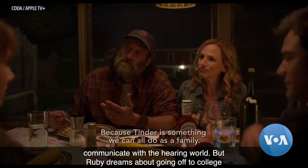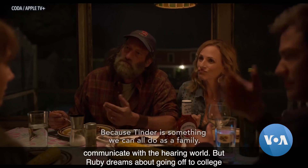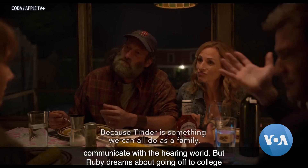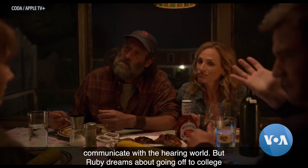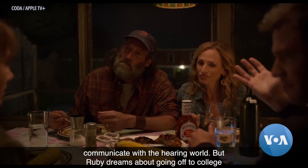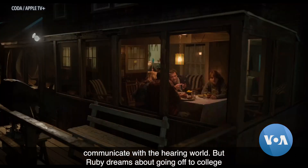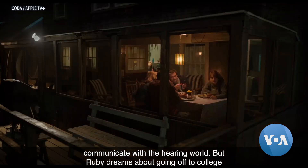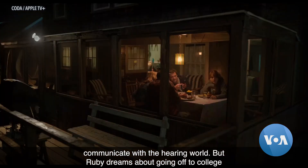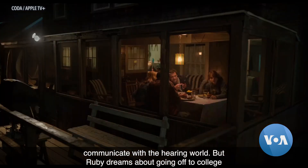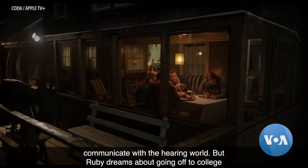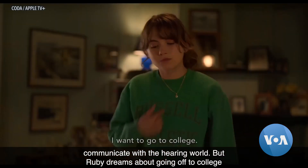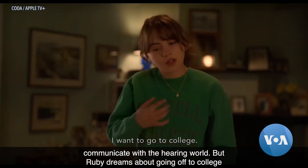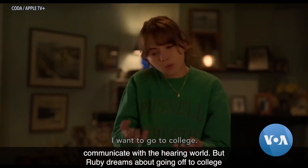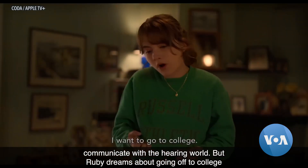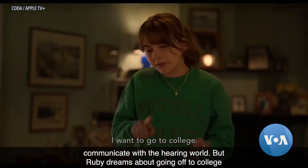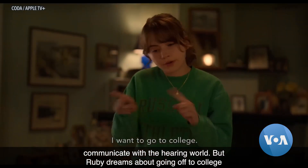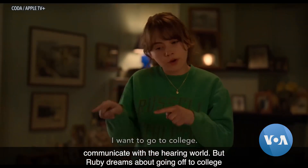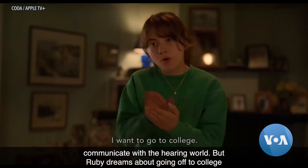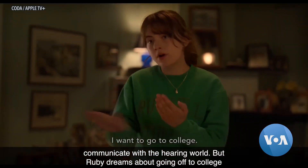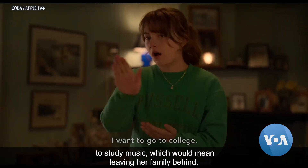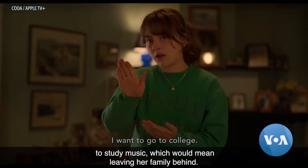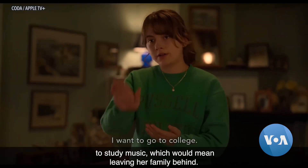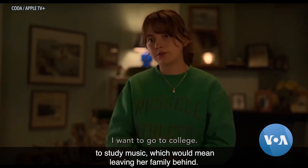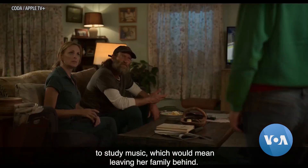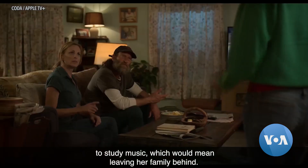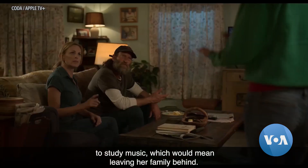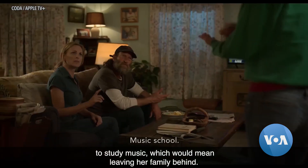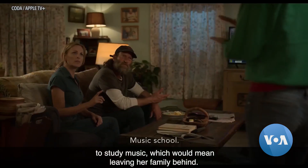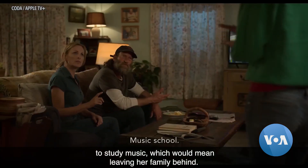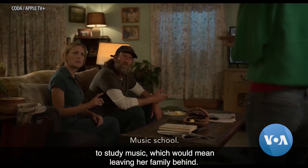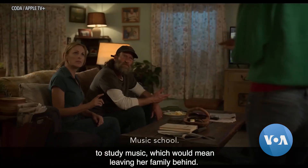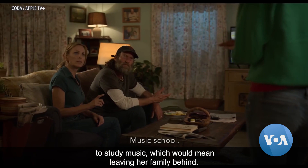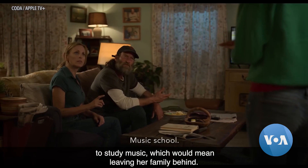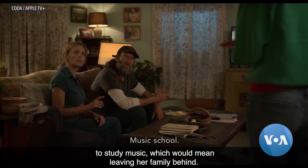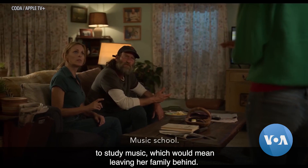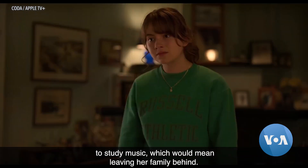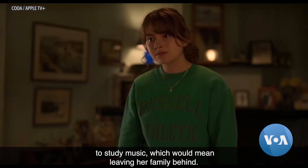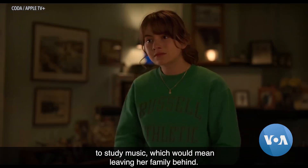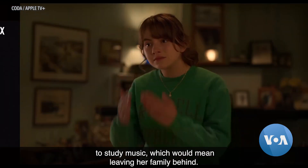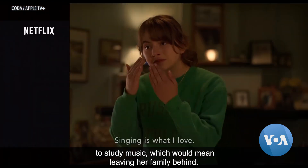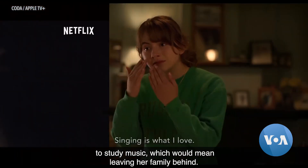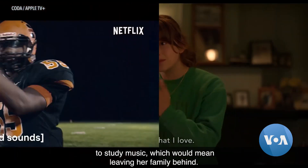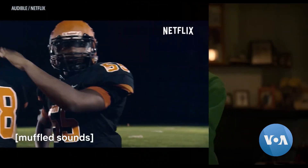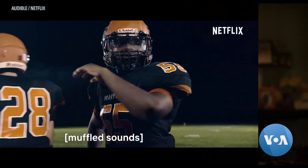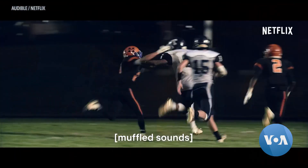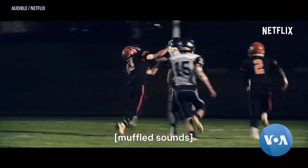world. But Ruby dreams about going off to college to study music, which would mean leaving her family behind.